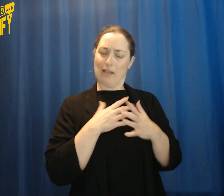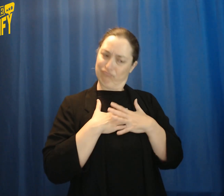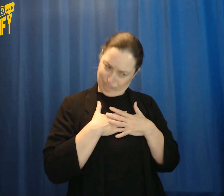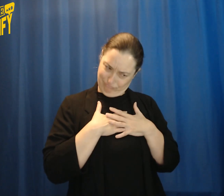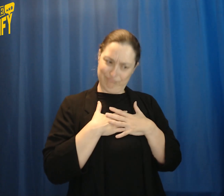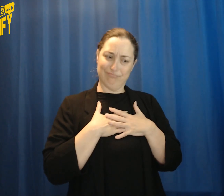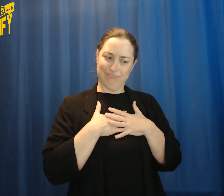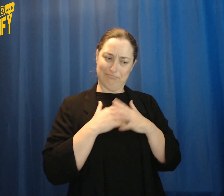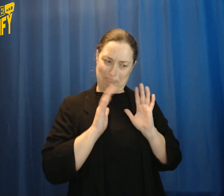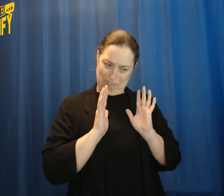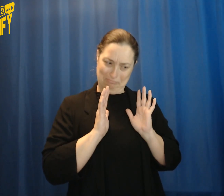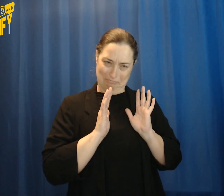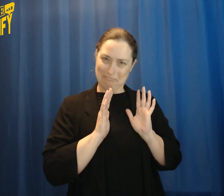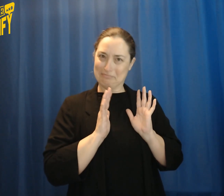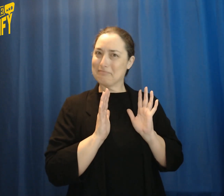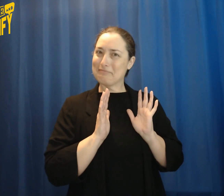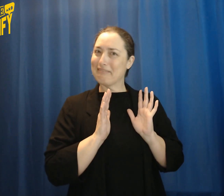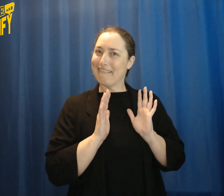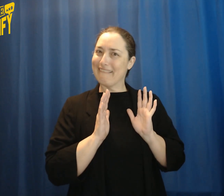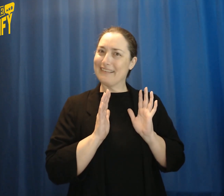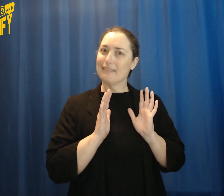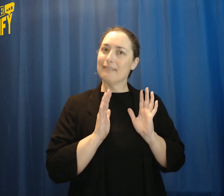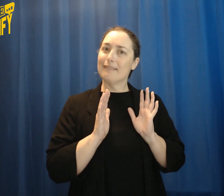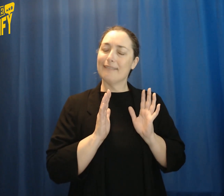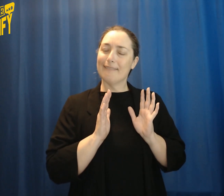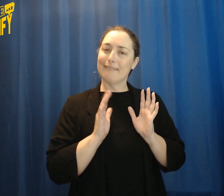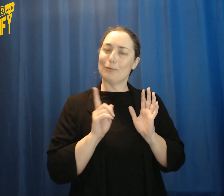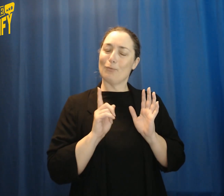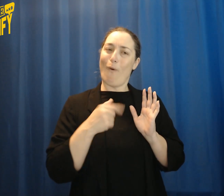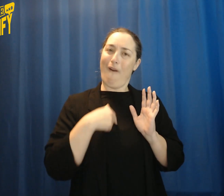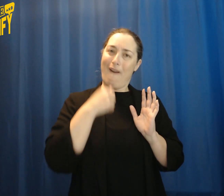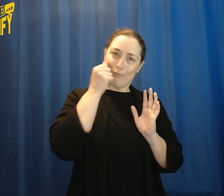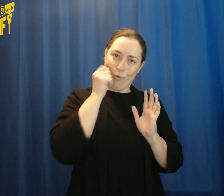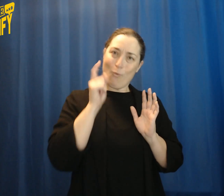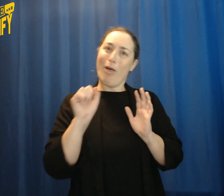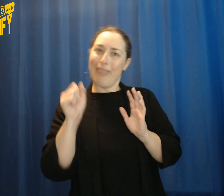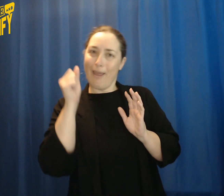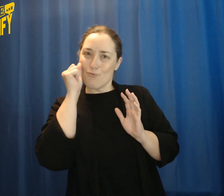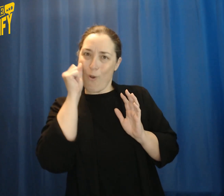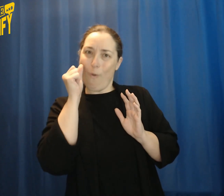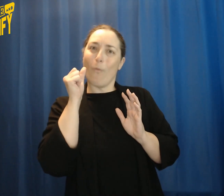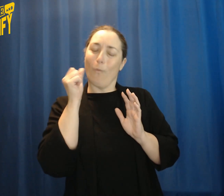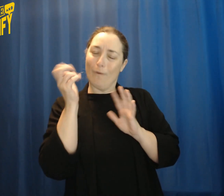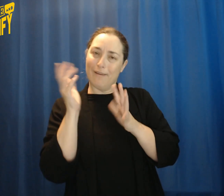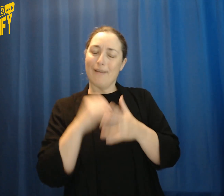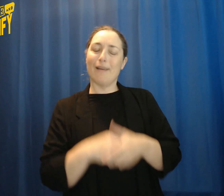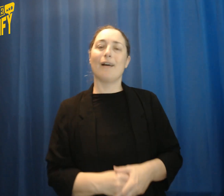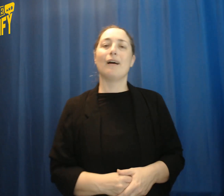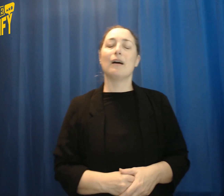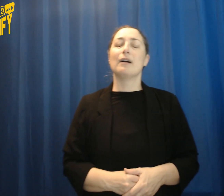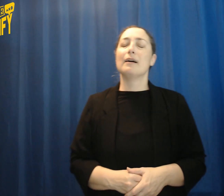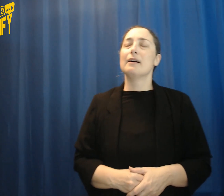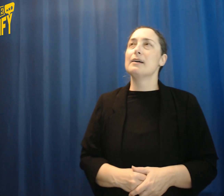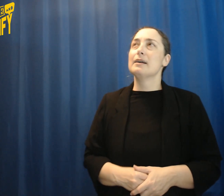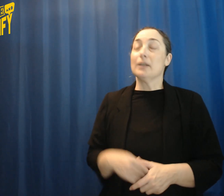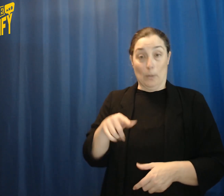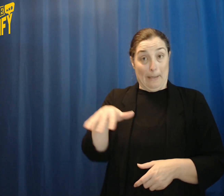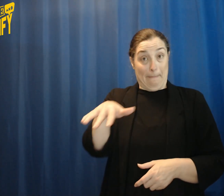it. And it worked really well. Yeah. So it's a place, like you were saying, that's really needed